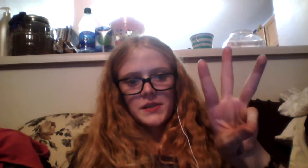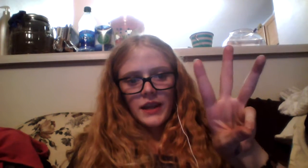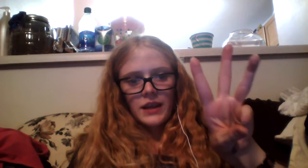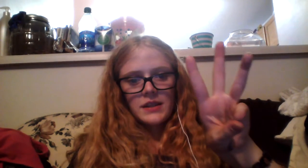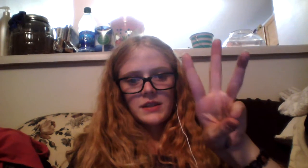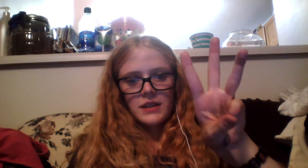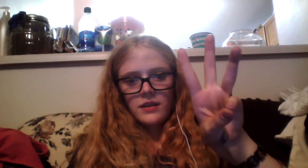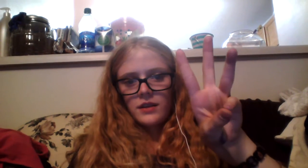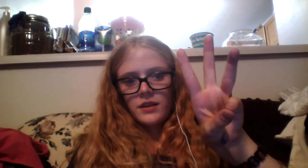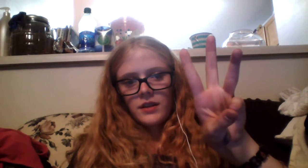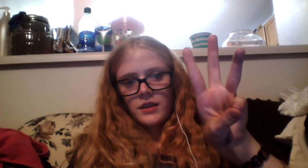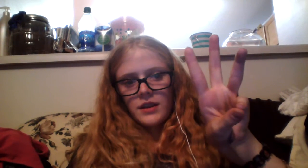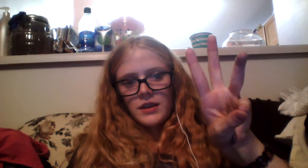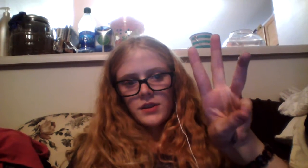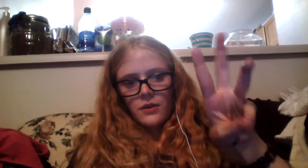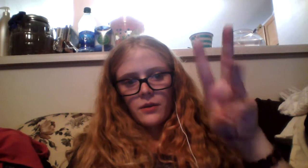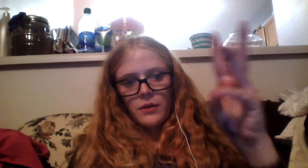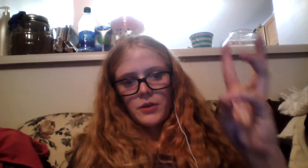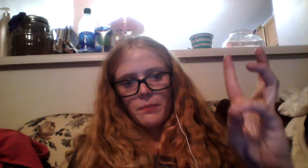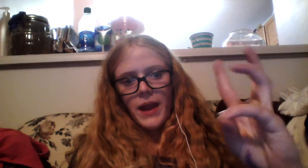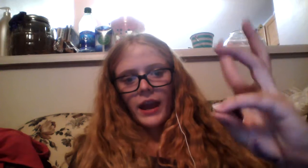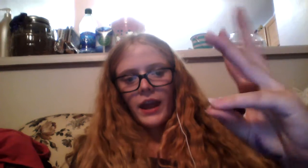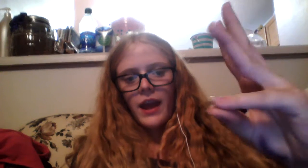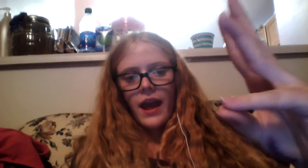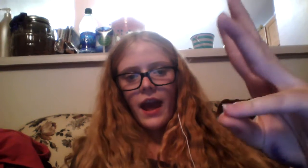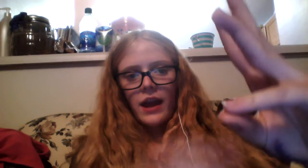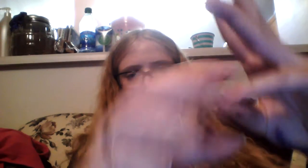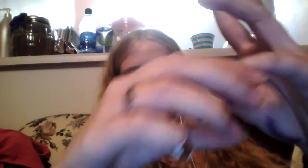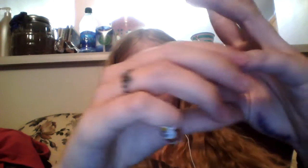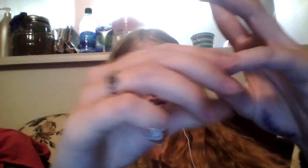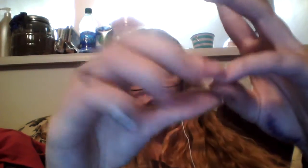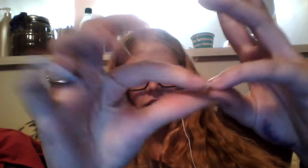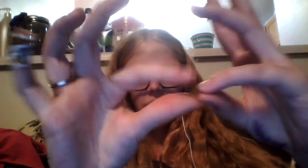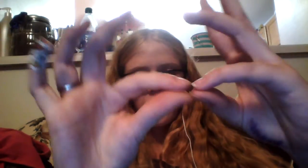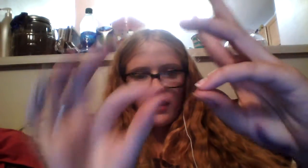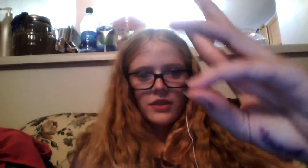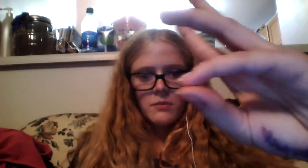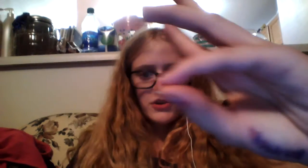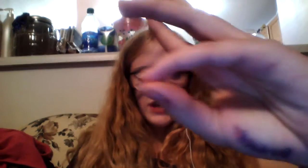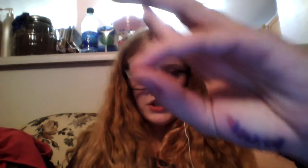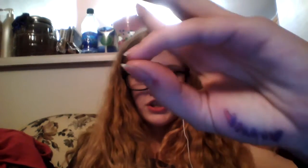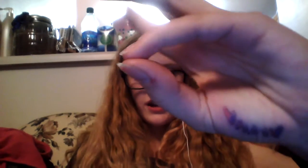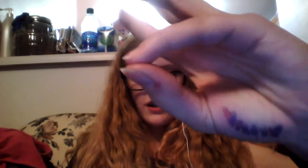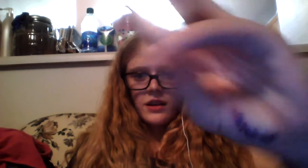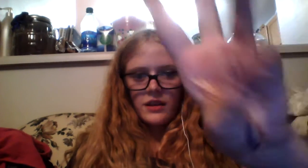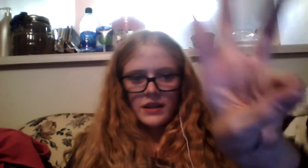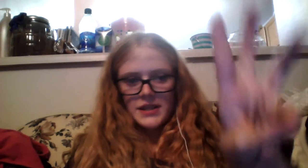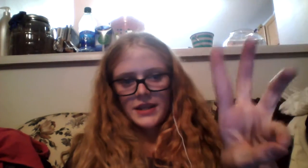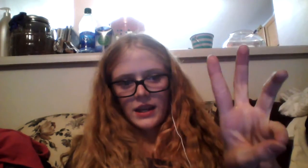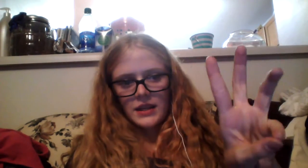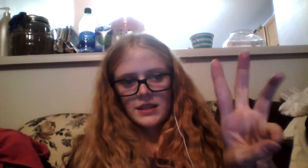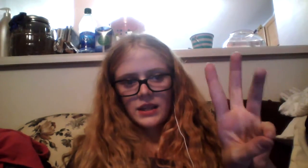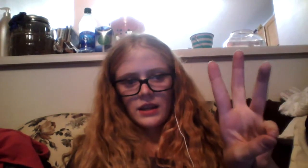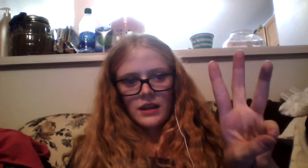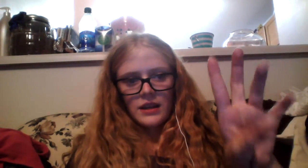six. So your pinky and your thumb are touching. Six. This